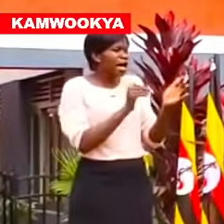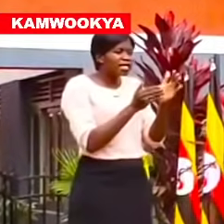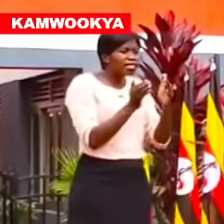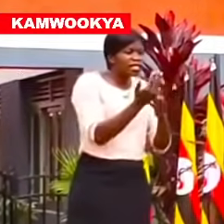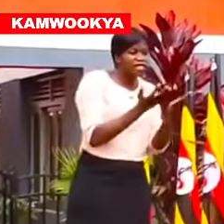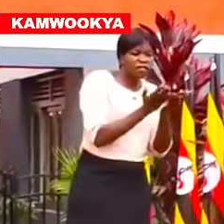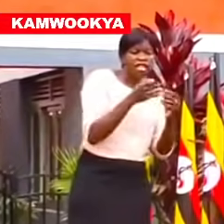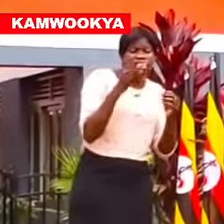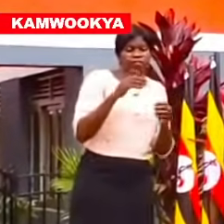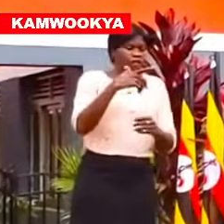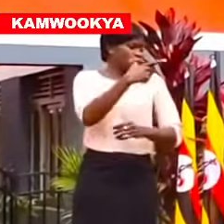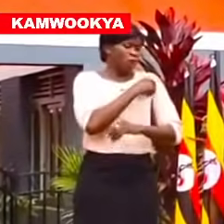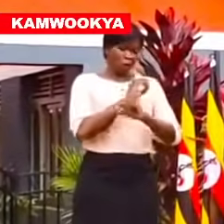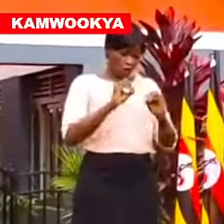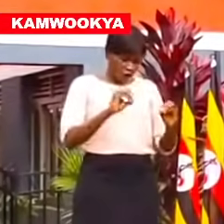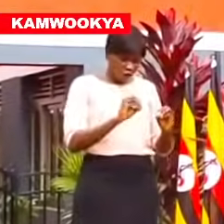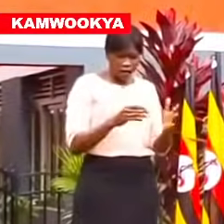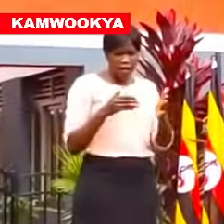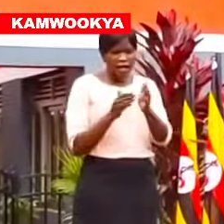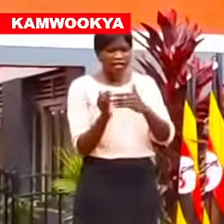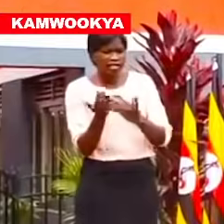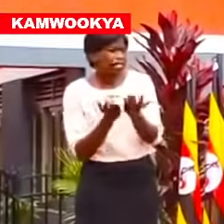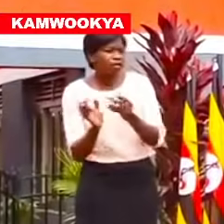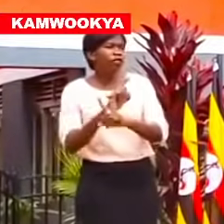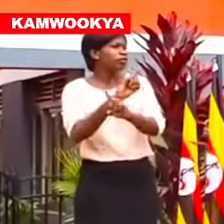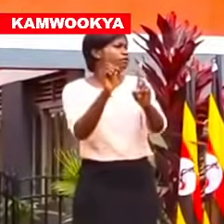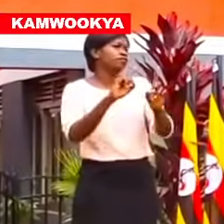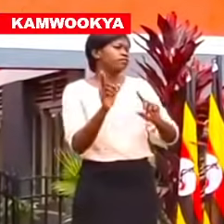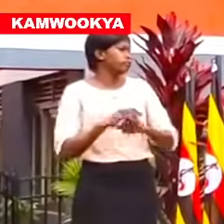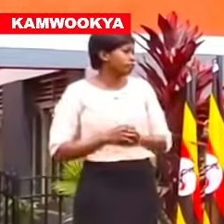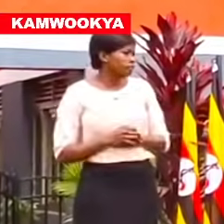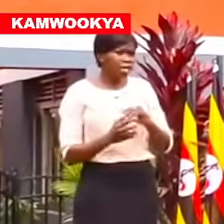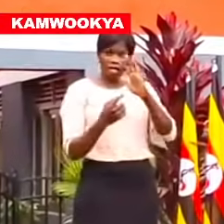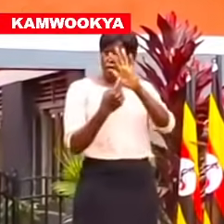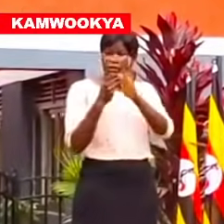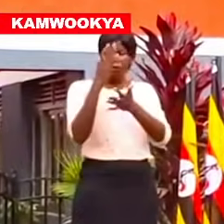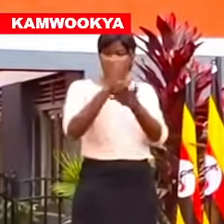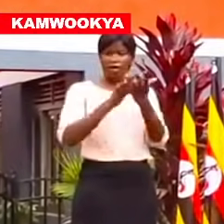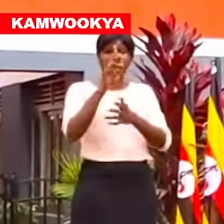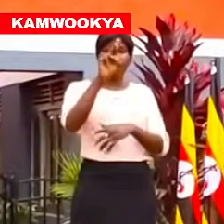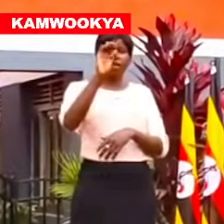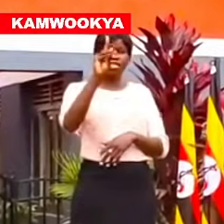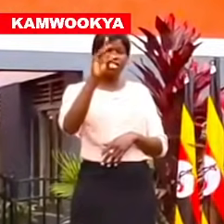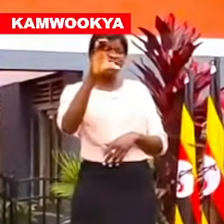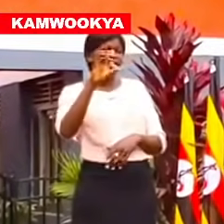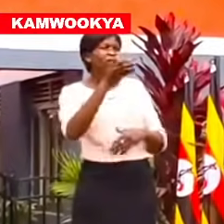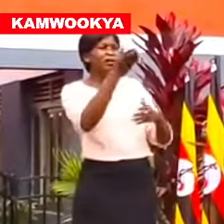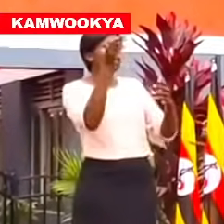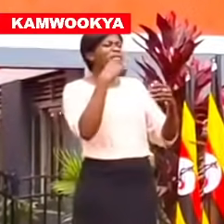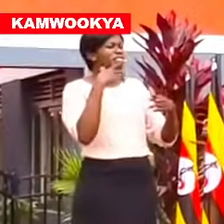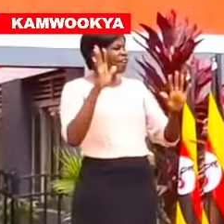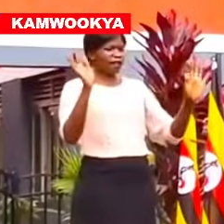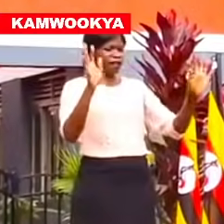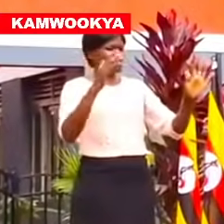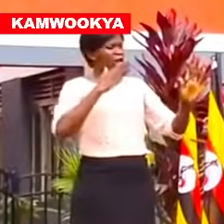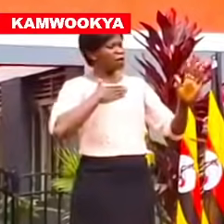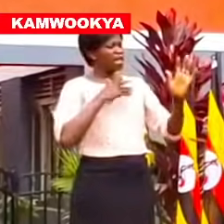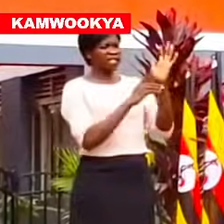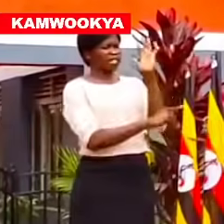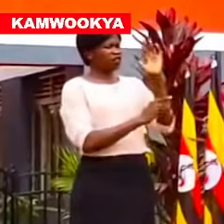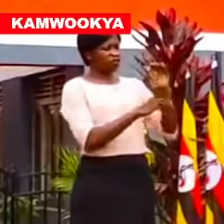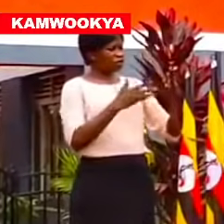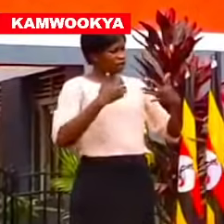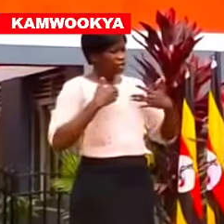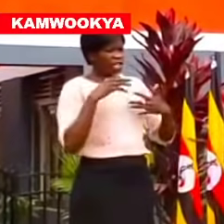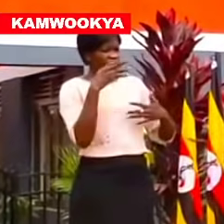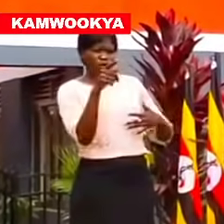they are not vaccinated. We have seen some RDCs excitedly say that, for me in my entire district, if you're not